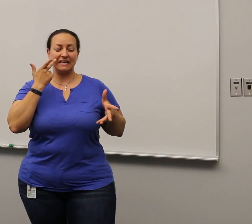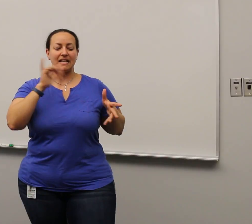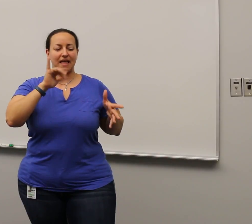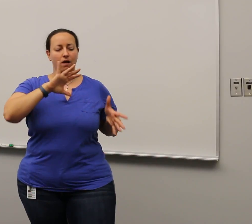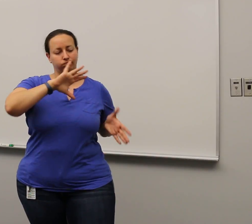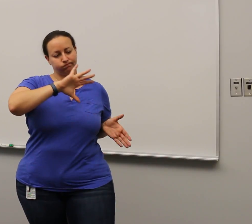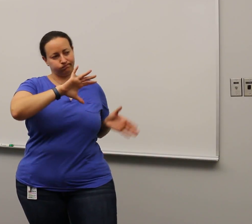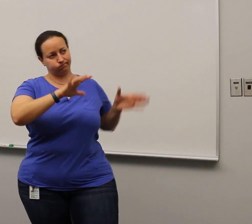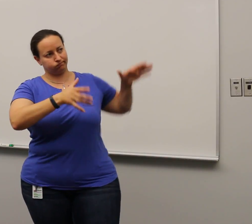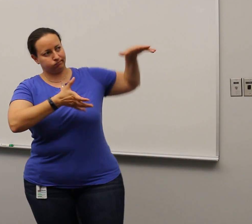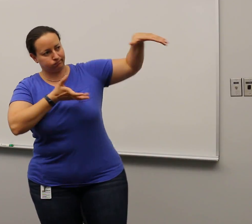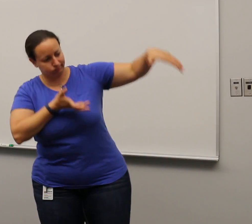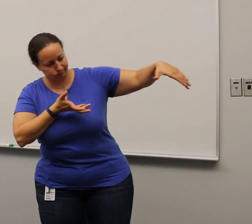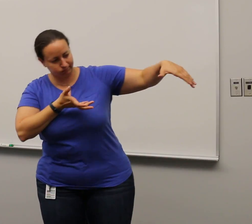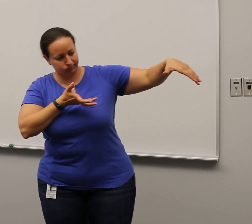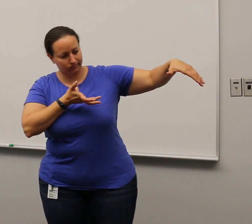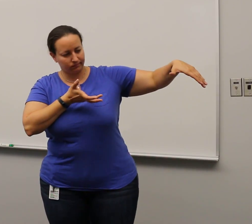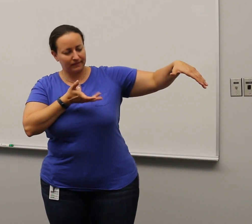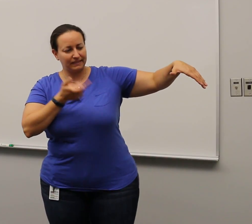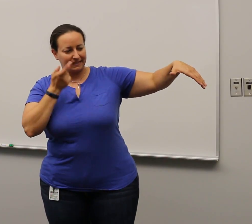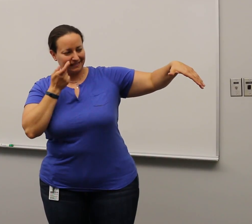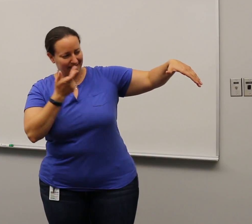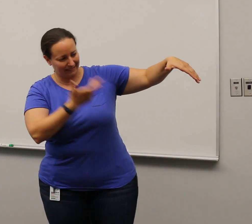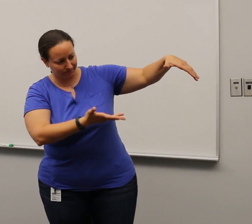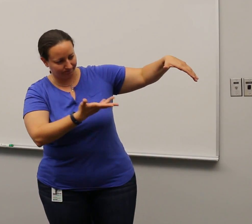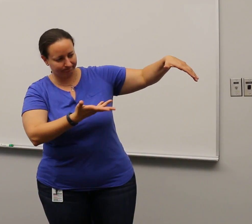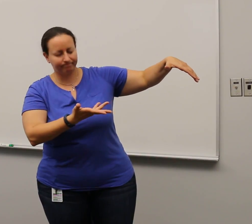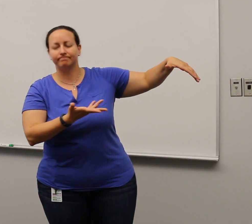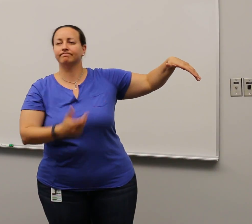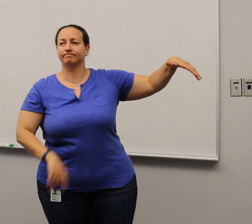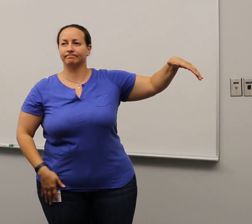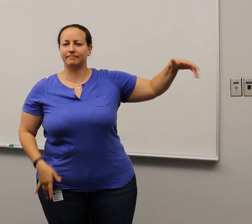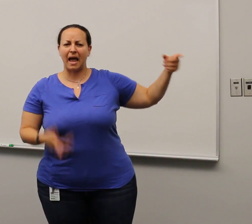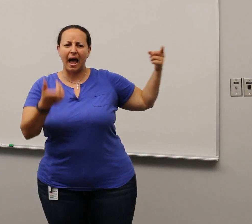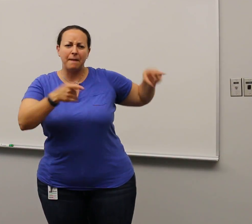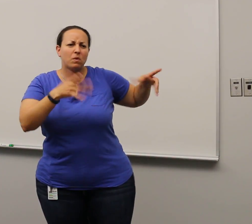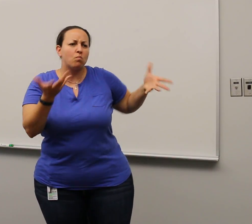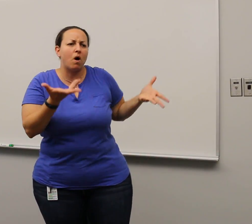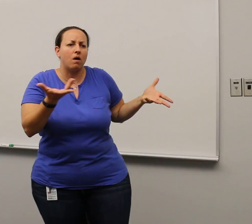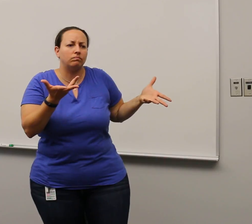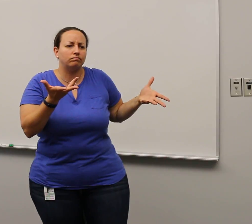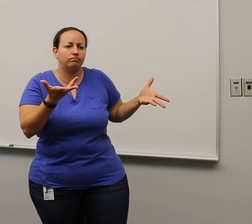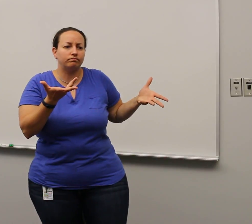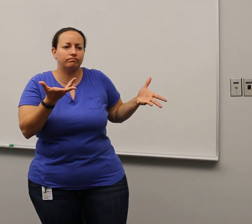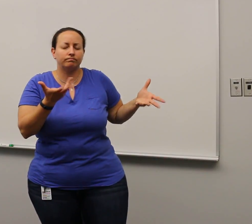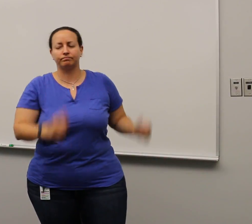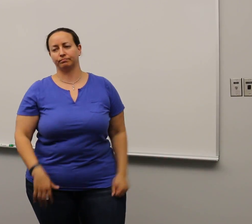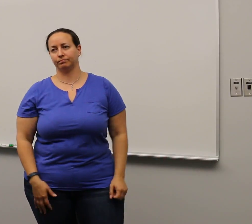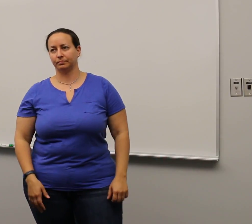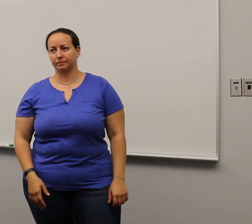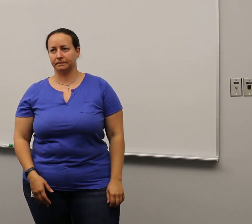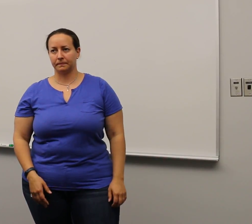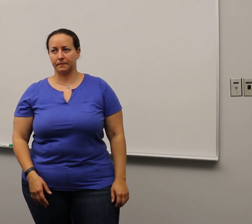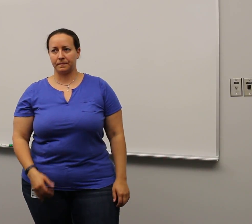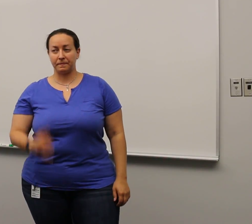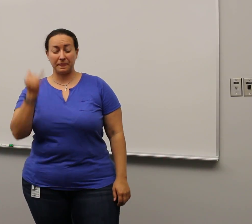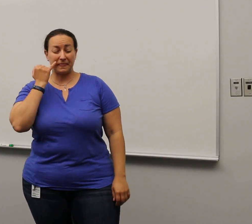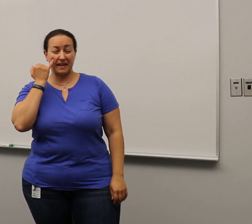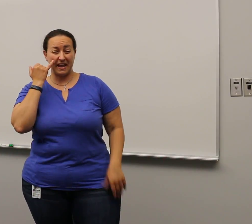look at the gear system and ask them what happens when you turn the pedals. What other parts of the bicycle are